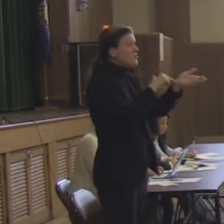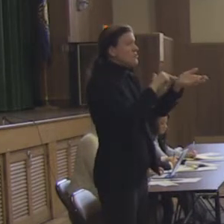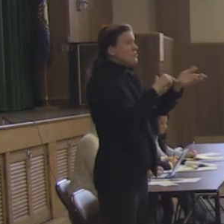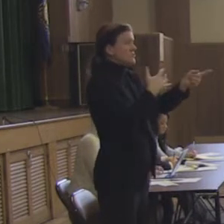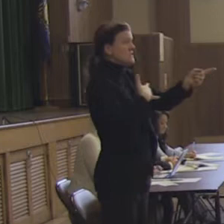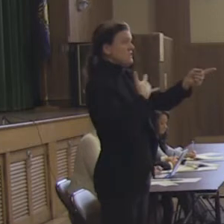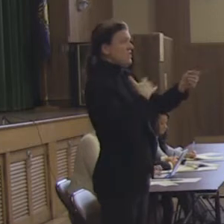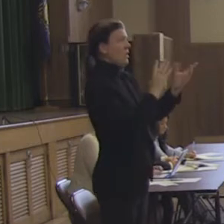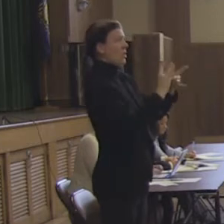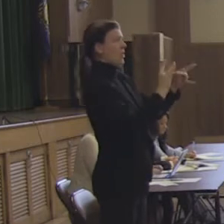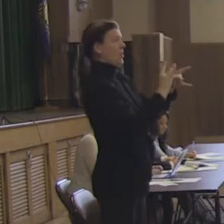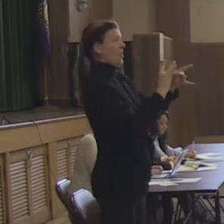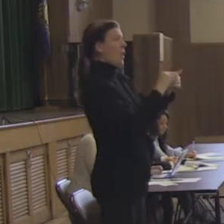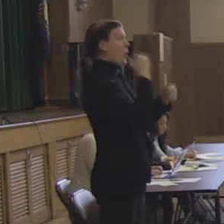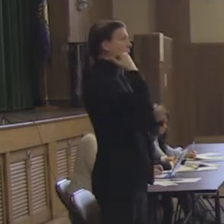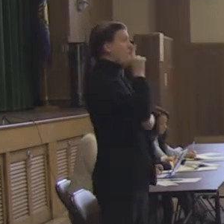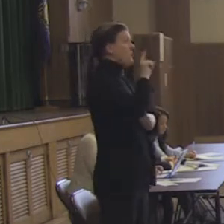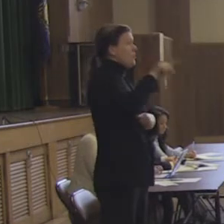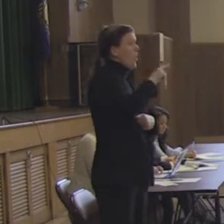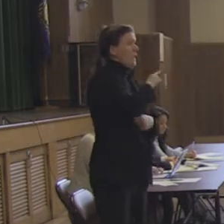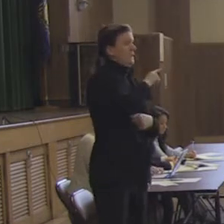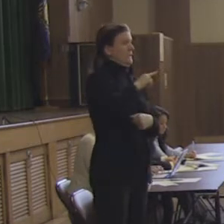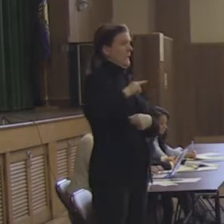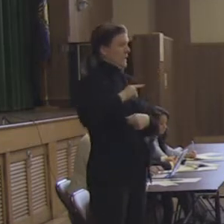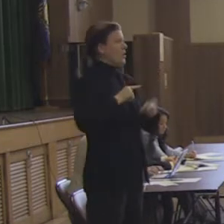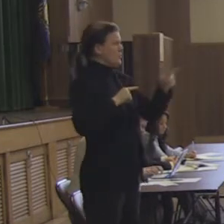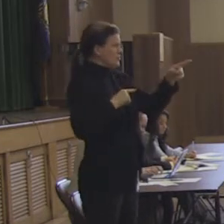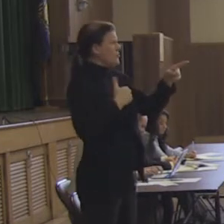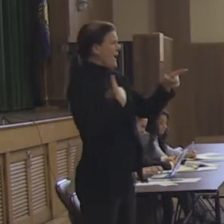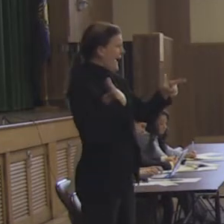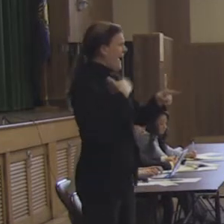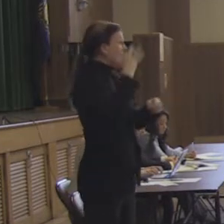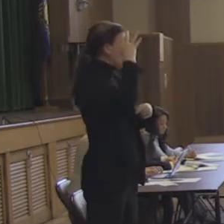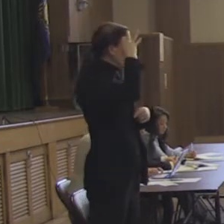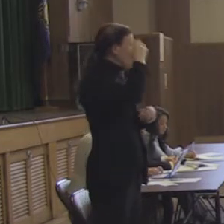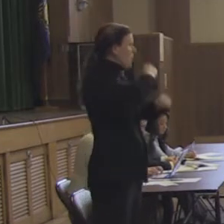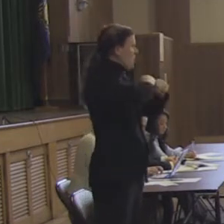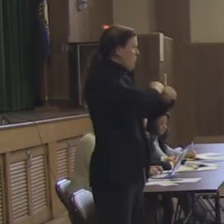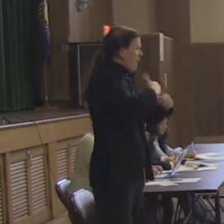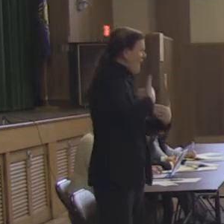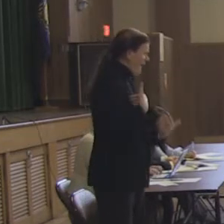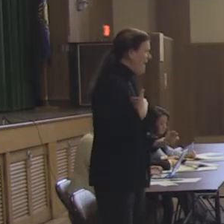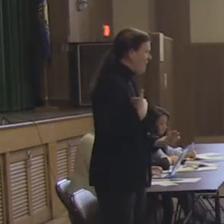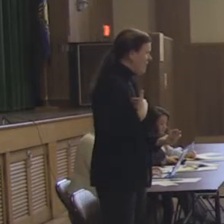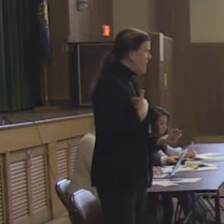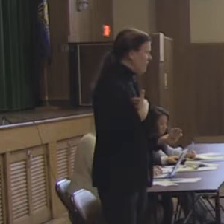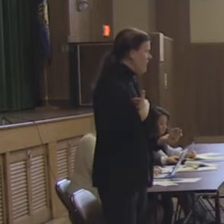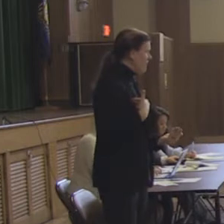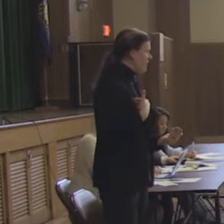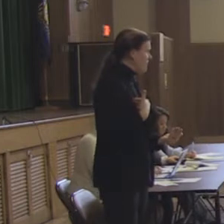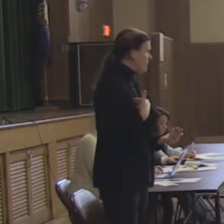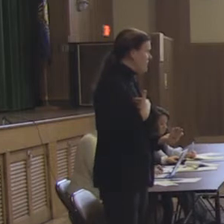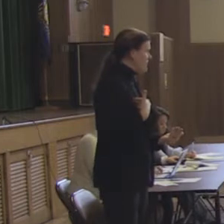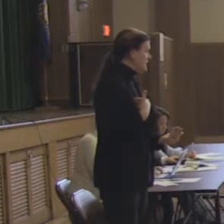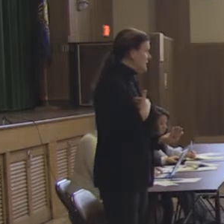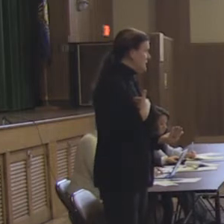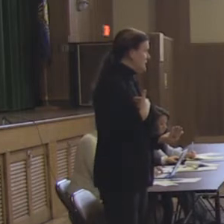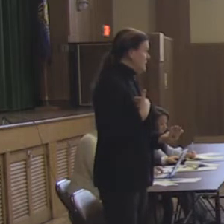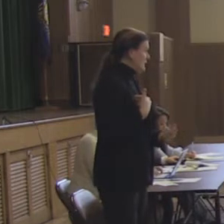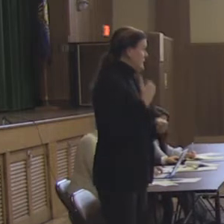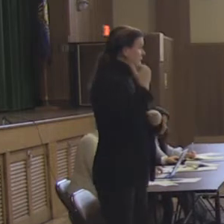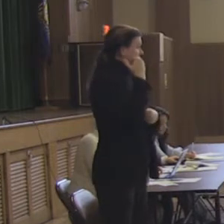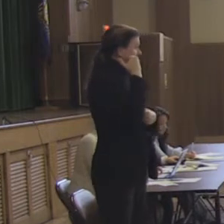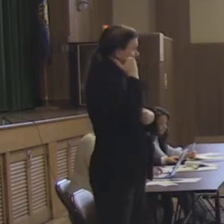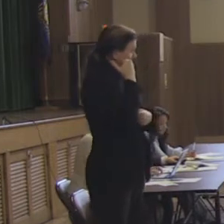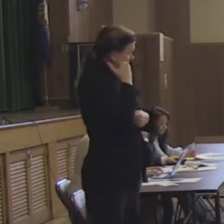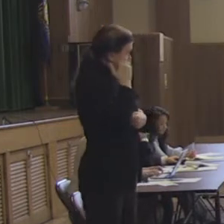public, before a legislative body, they should have whistleblower protection. I'm not sure of the